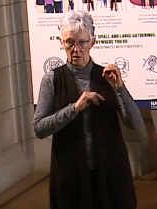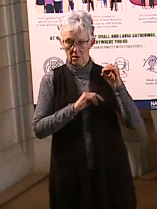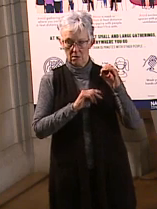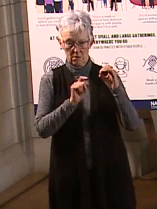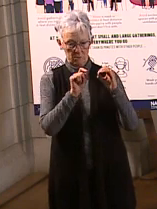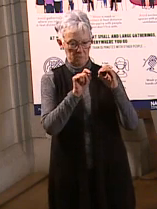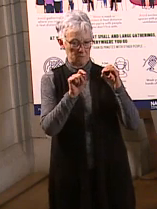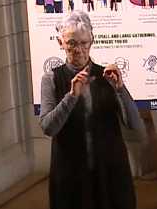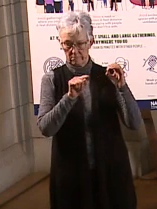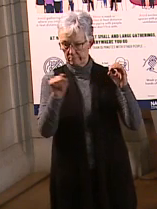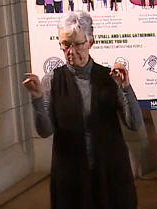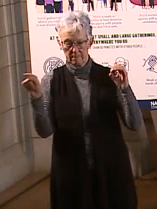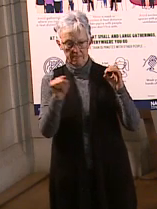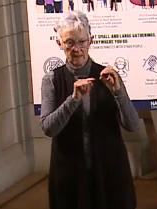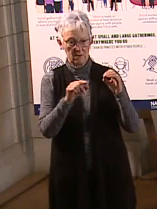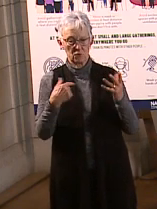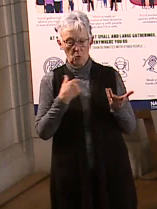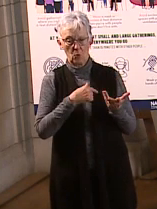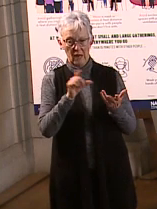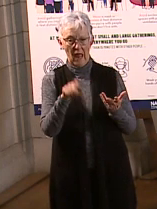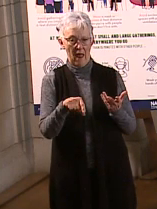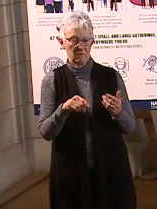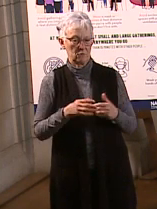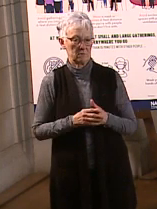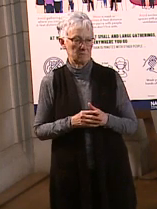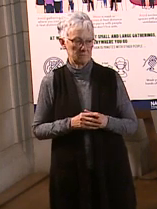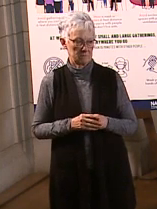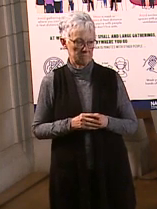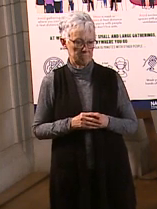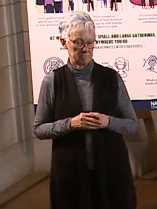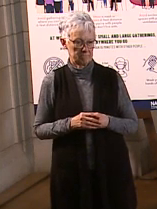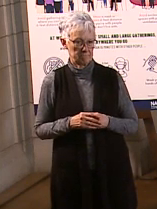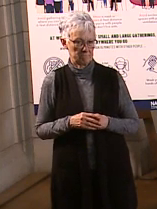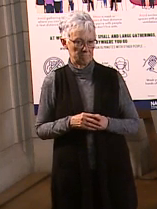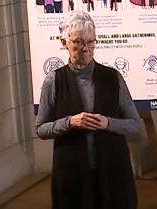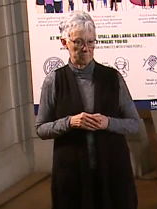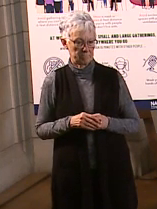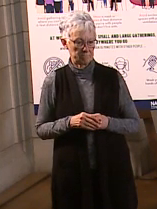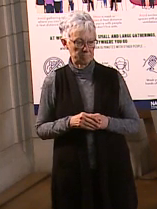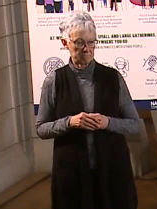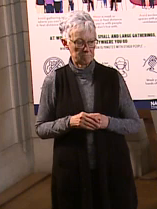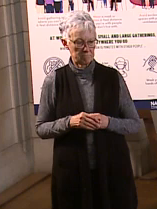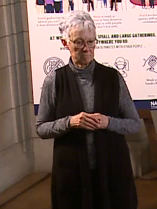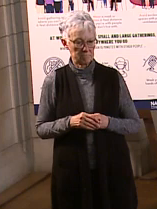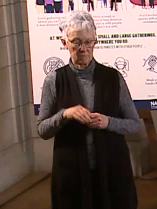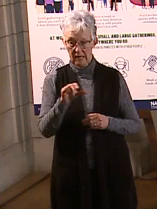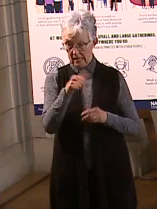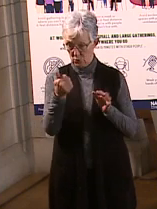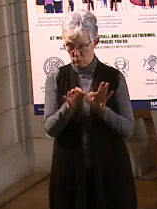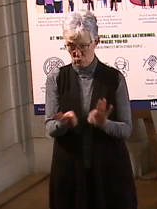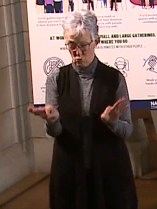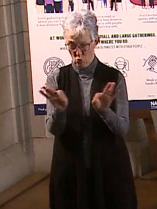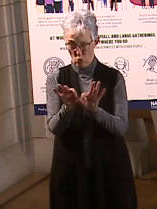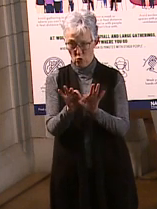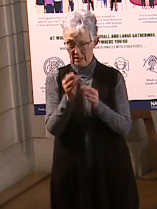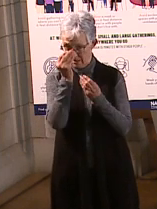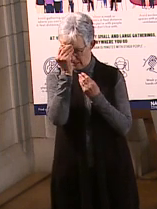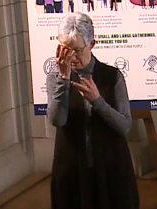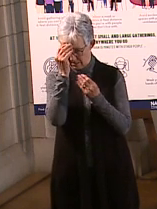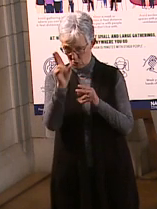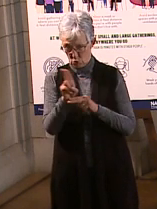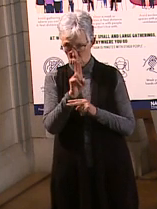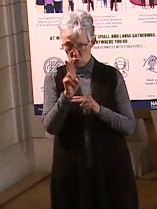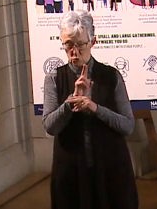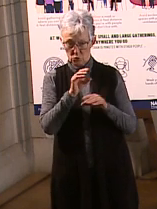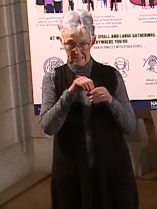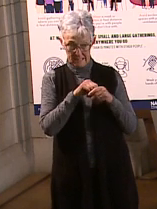that we have with some of the websites. Not all, but just a few counties. The other thing that's important to know is the data that we're using on this